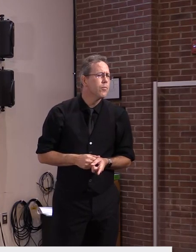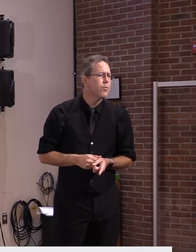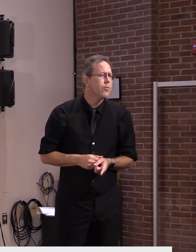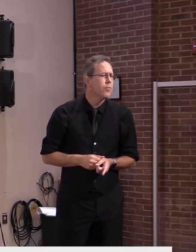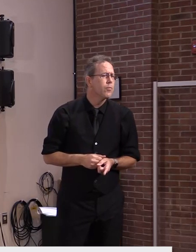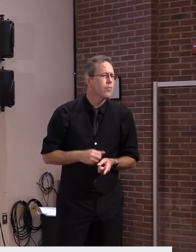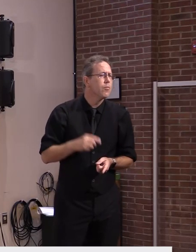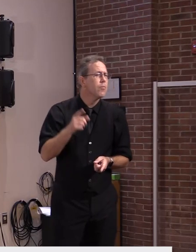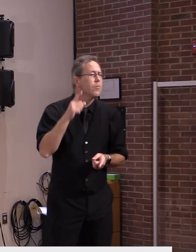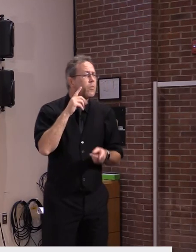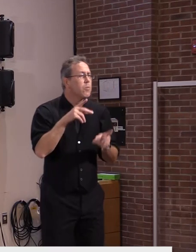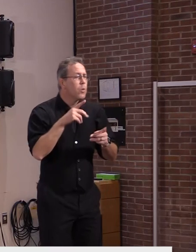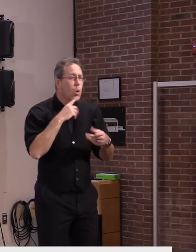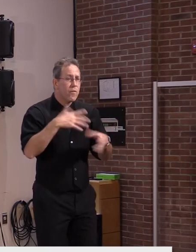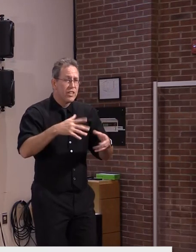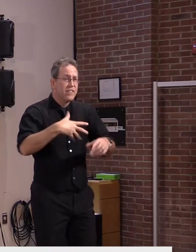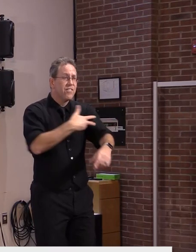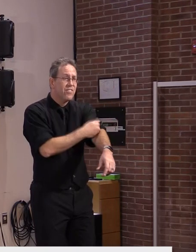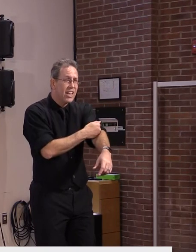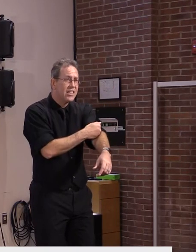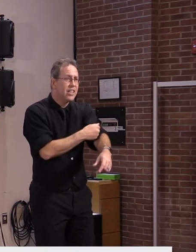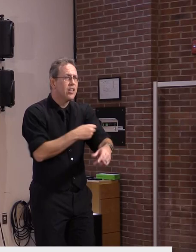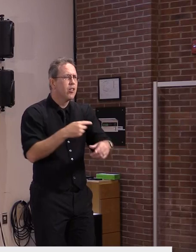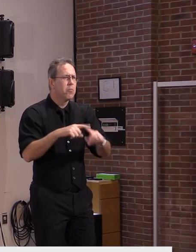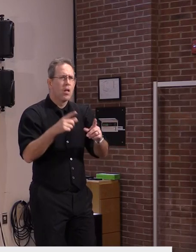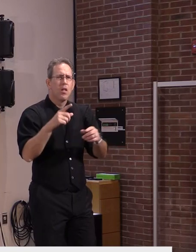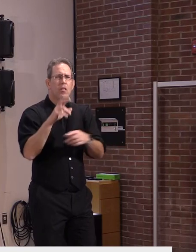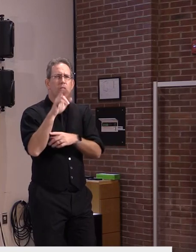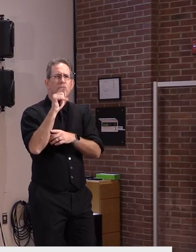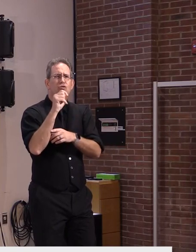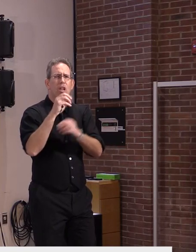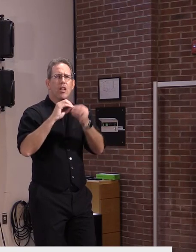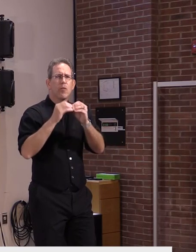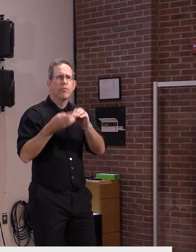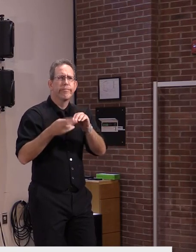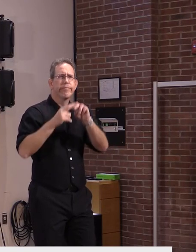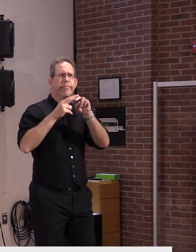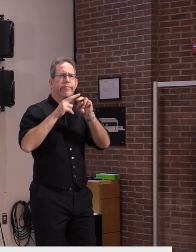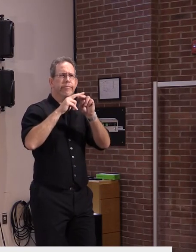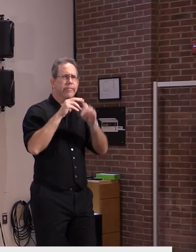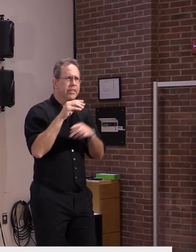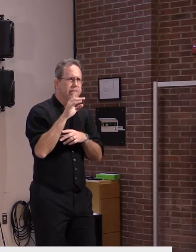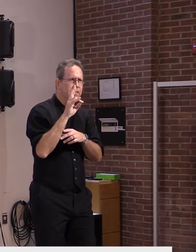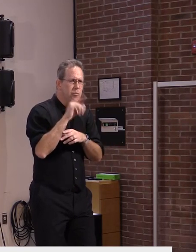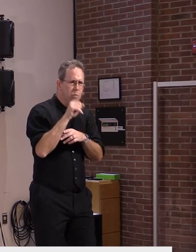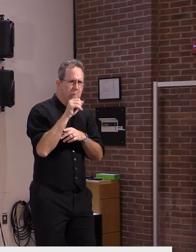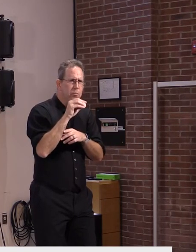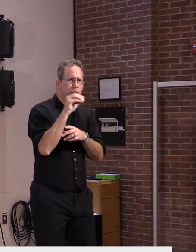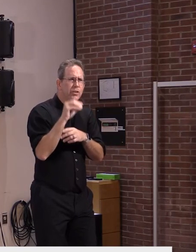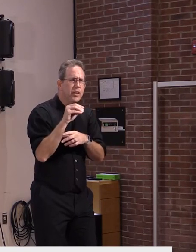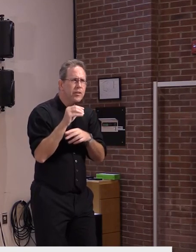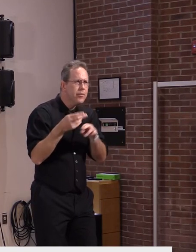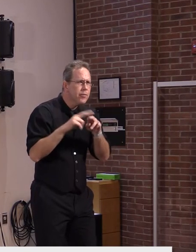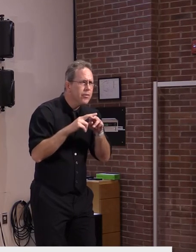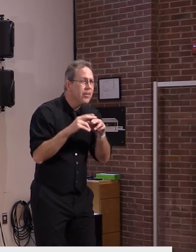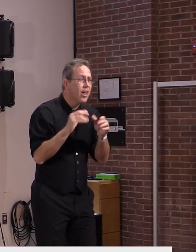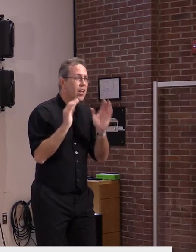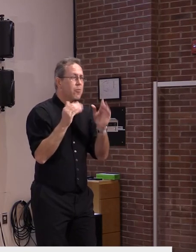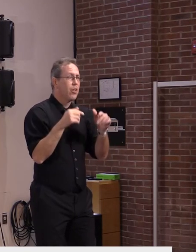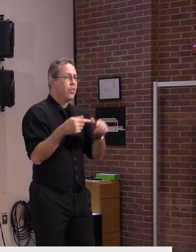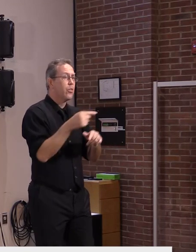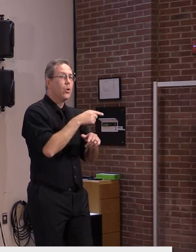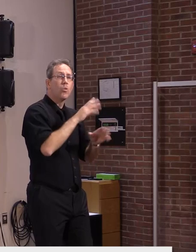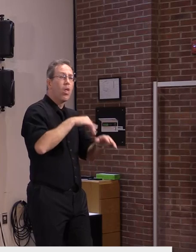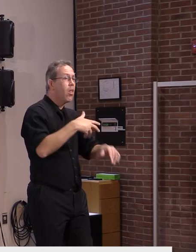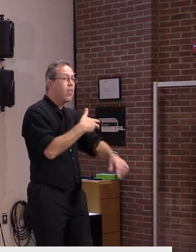last 7 days, as opposed to 6.9, which I know is not a great difference, over the not fully vaccinated. Is this